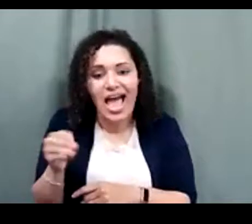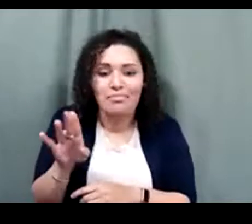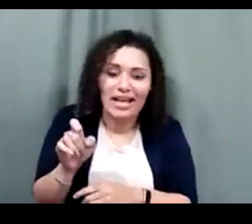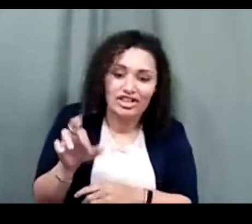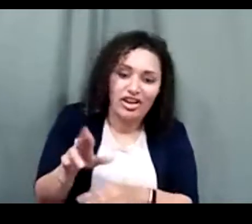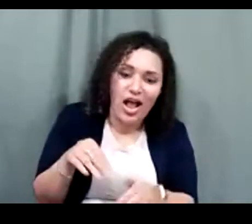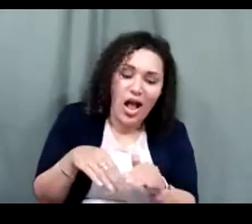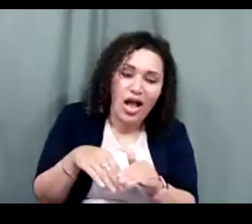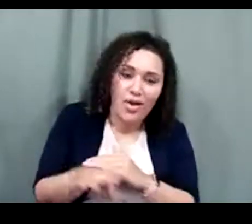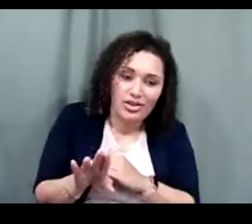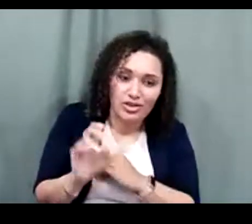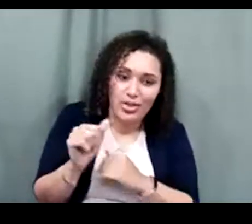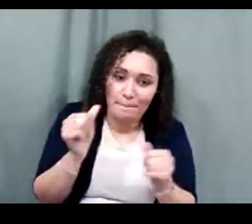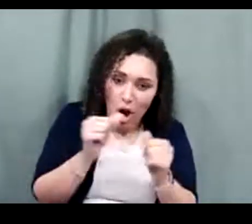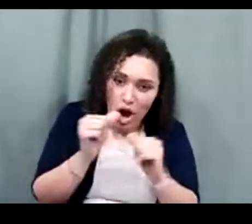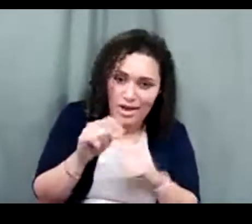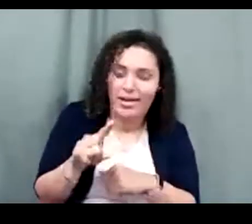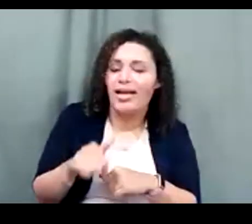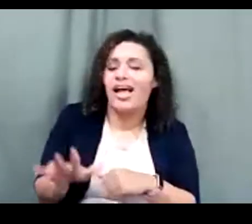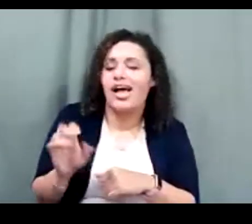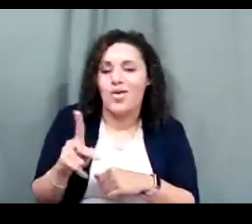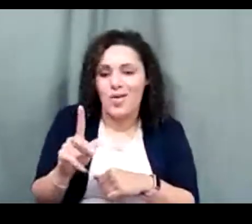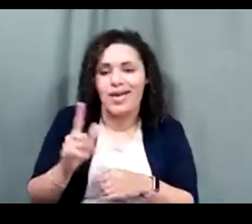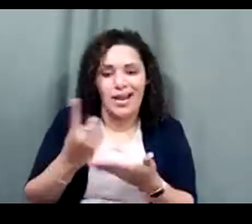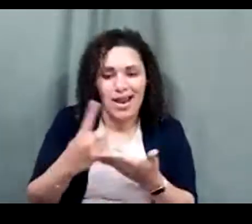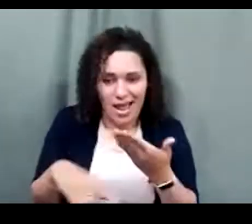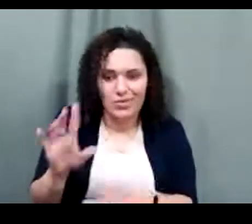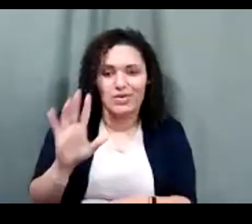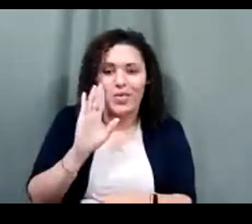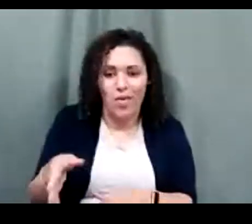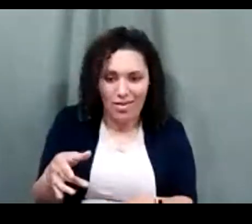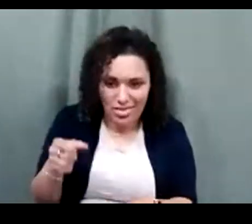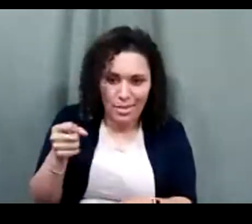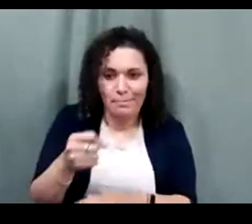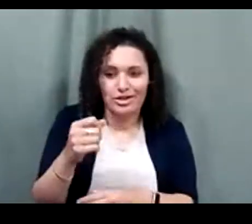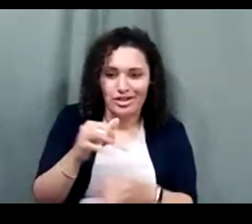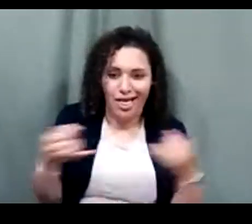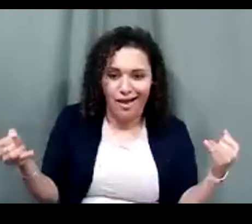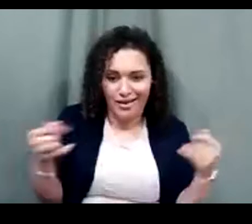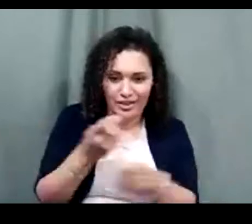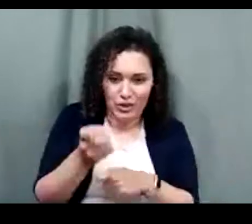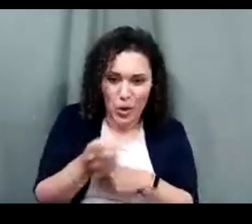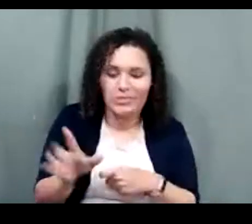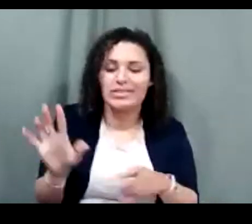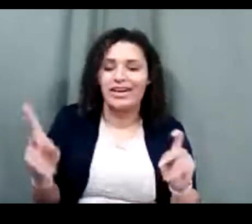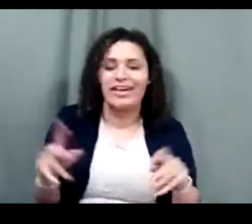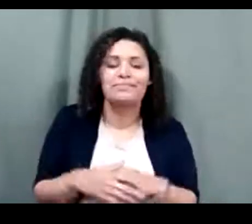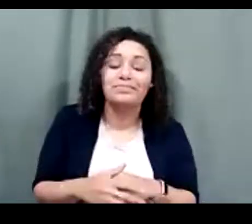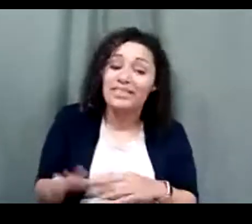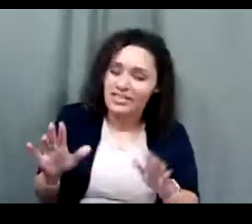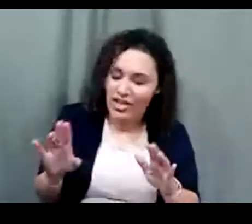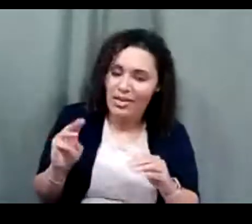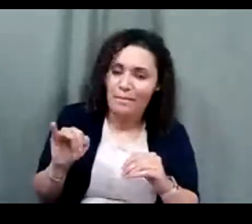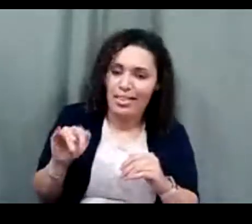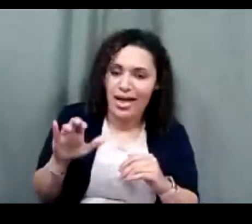Right, coming back next week, we need a punchline. Yeah, exactly. Yeah. So the malolactic kind of transformation,